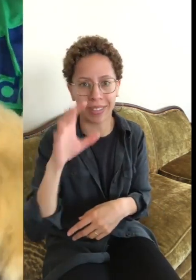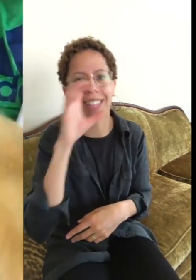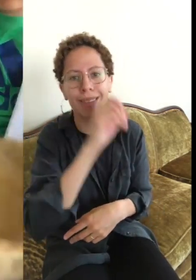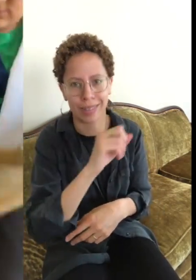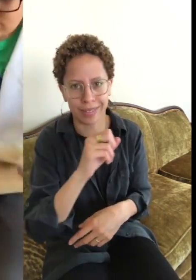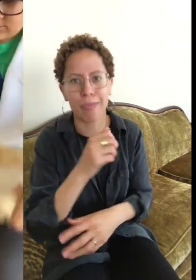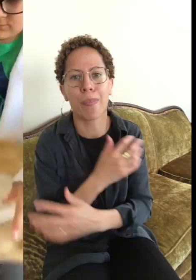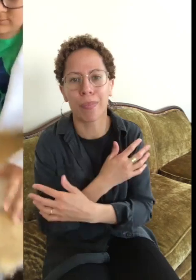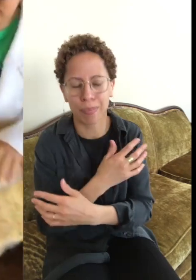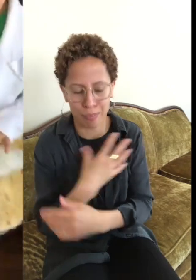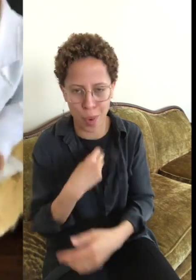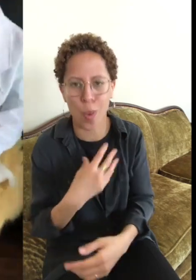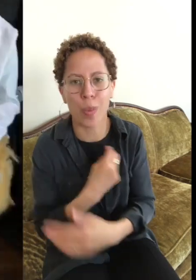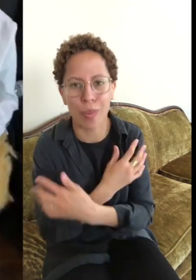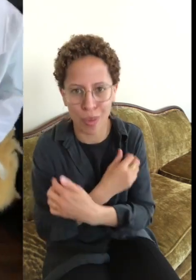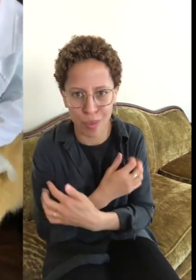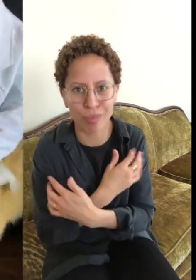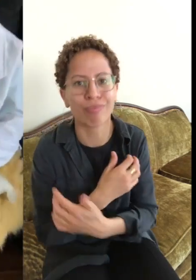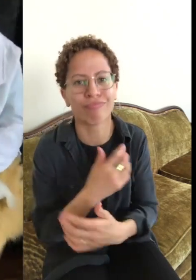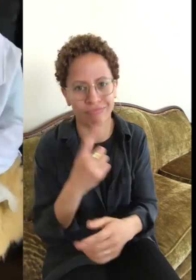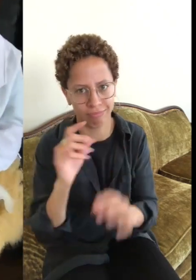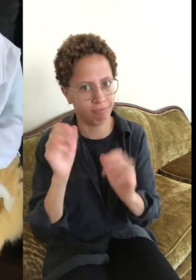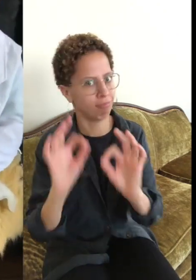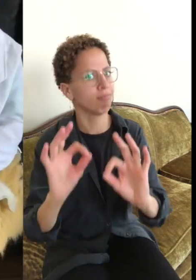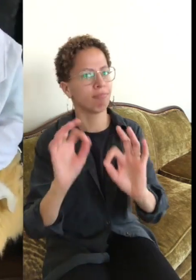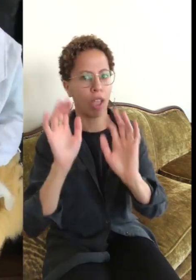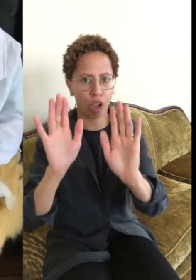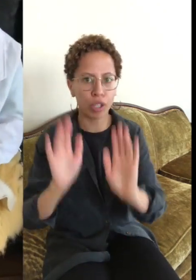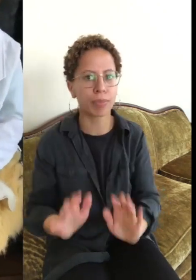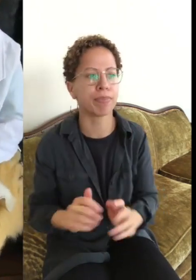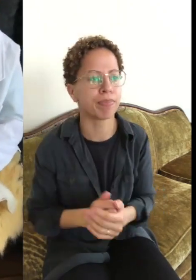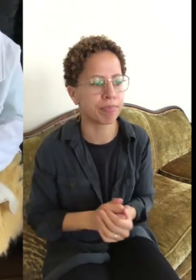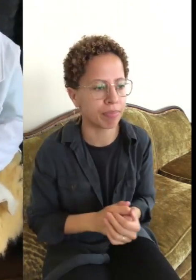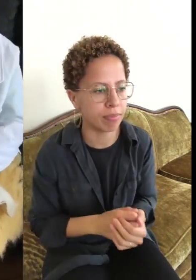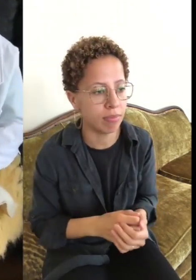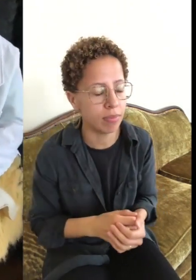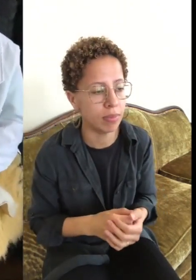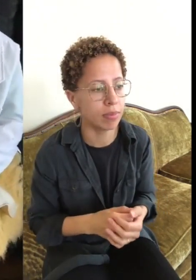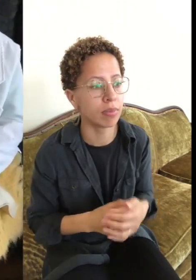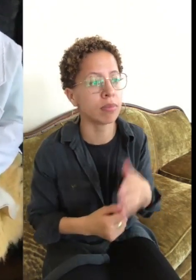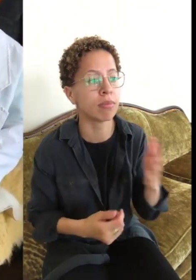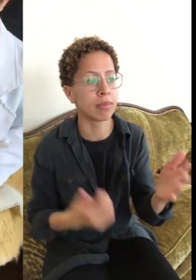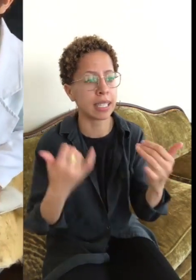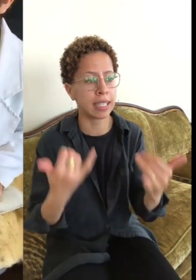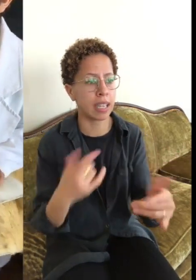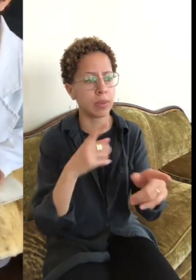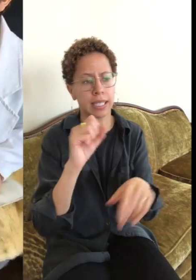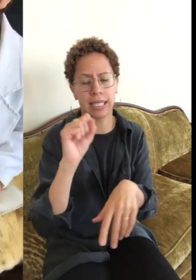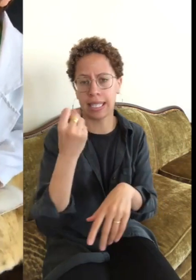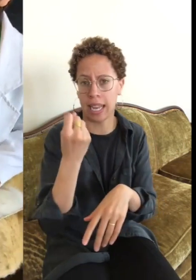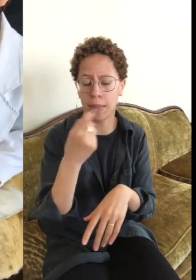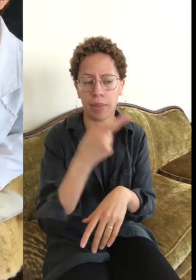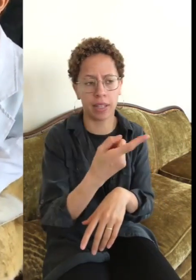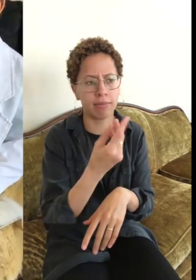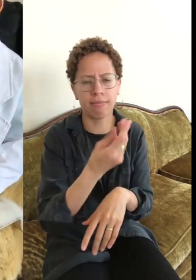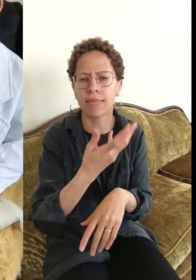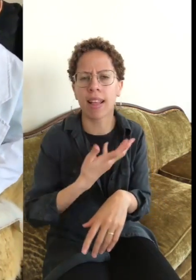and that is pretty awesome. Okay, so Simon, can you tell us some physical adaptations of polar bear?